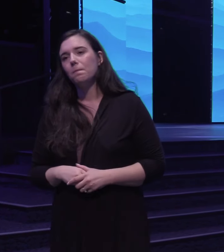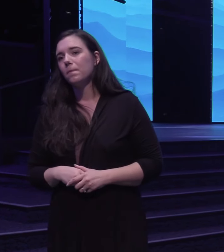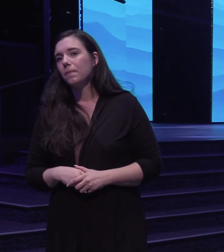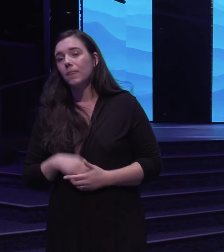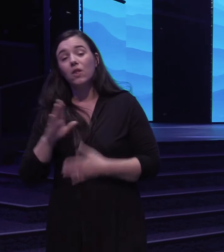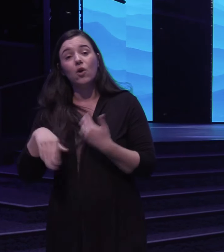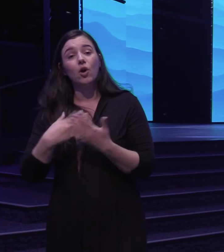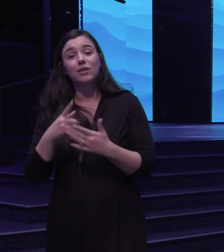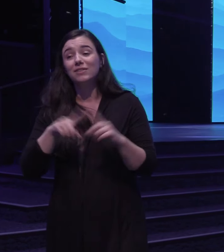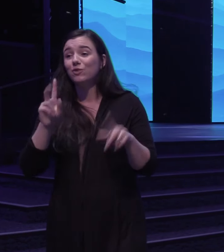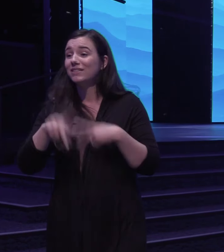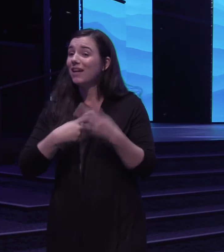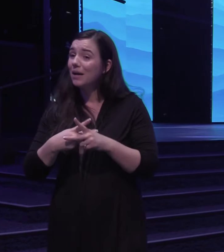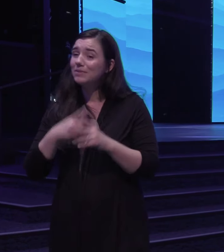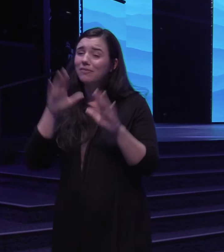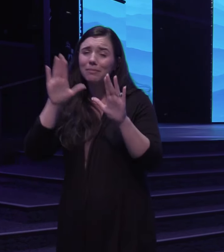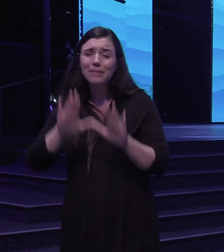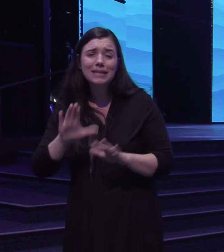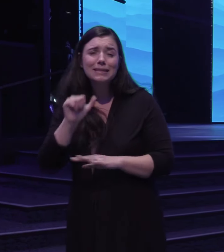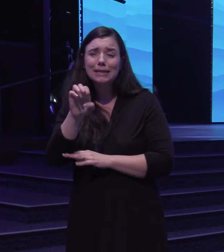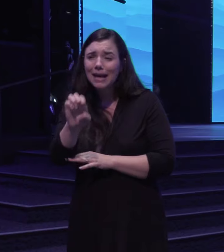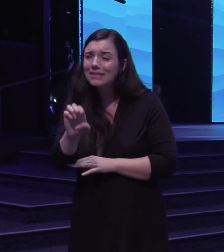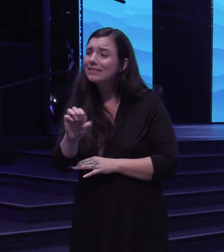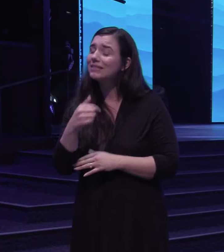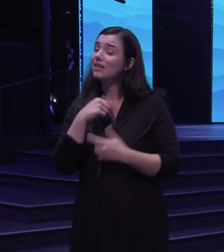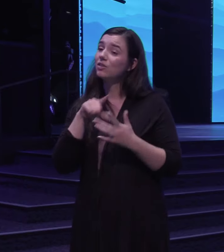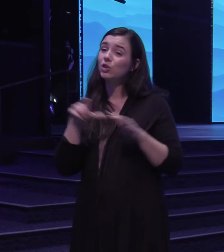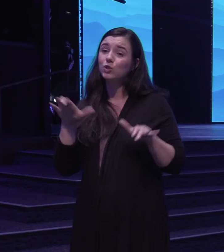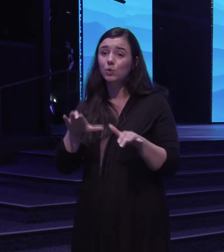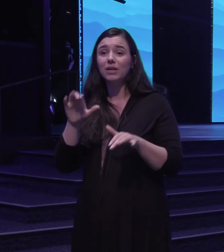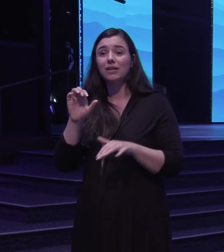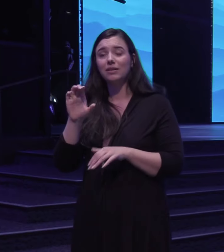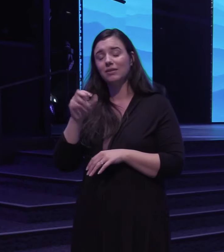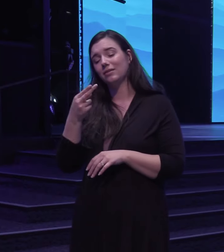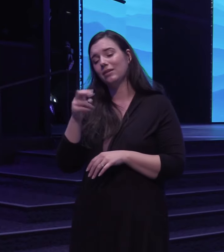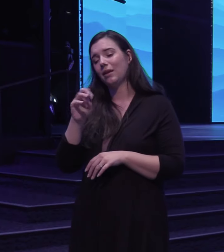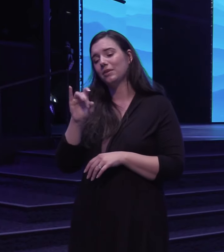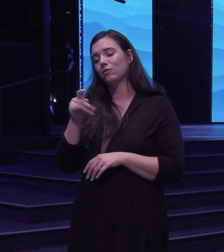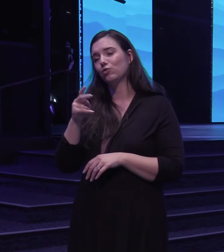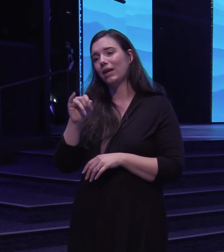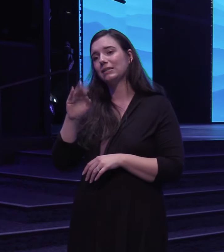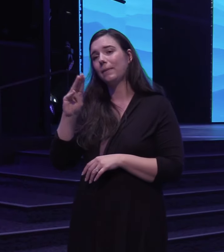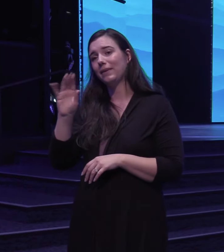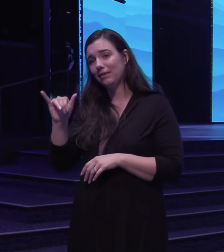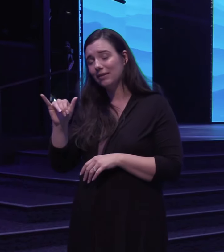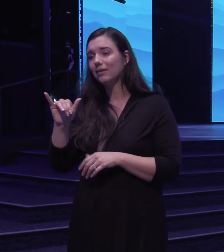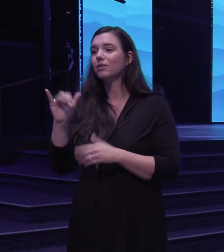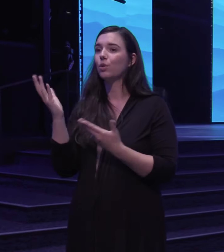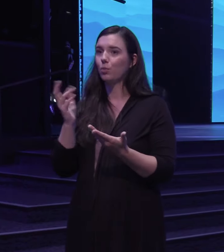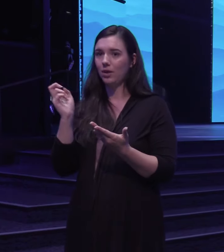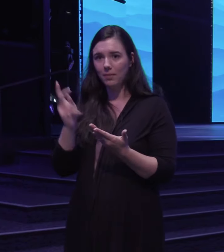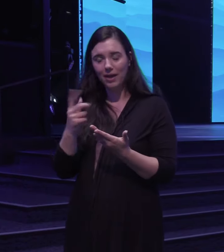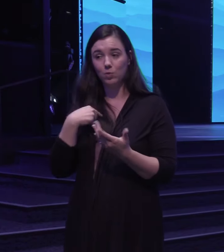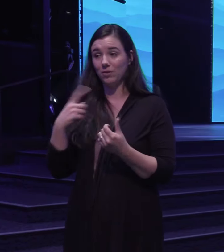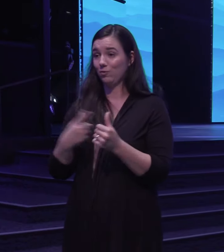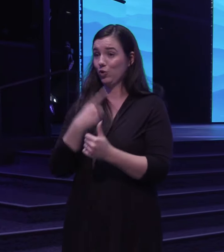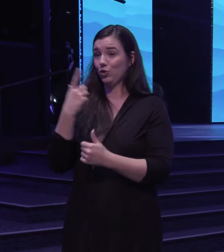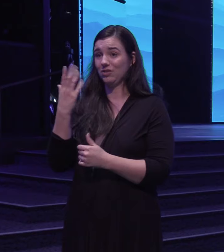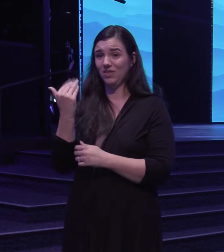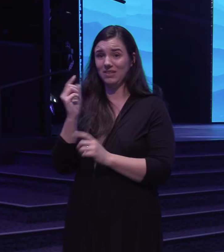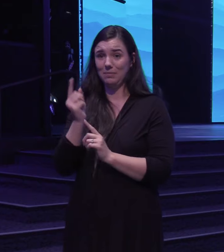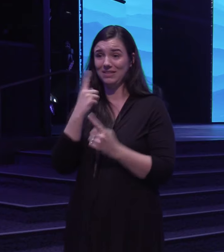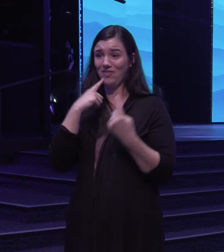All kinds of amazing cases. I started doing the hemispherectomies, sort of brought those back. That was my first